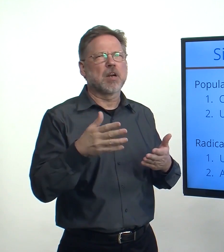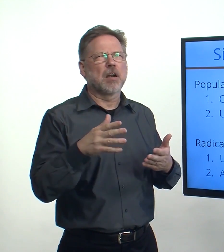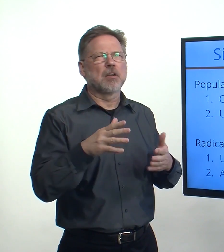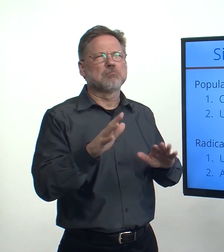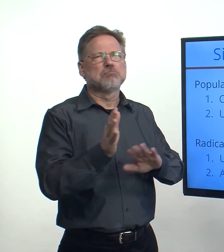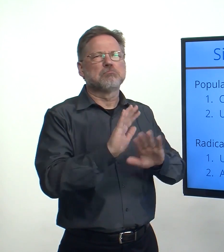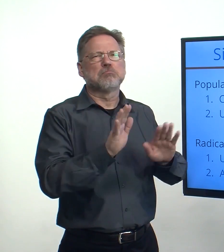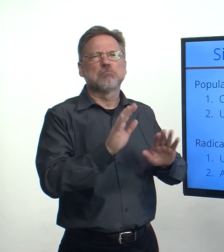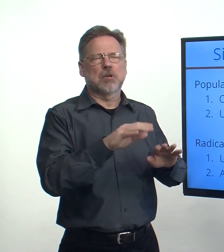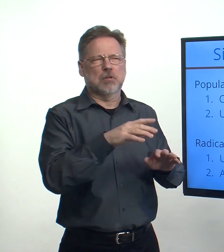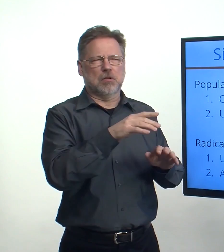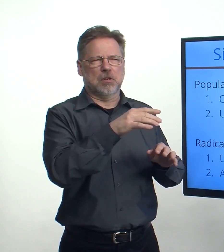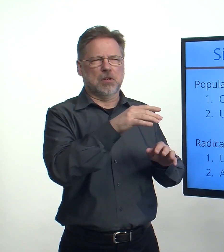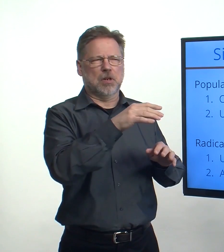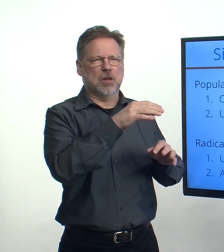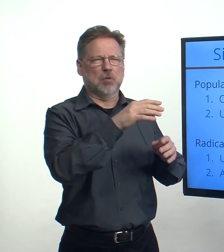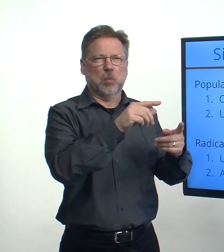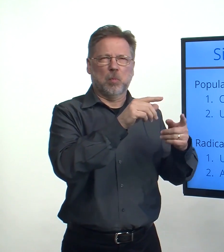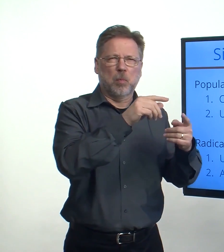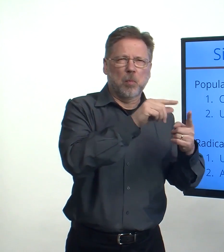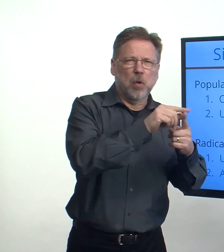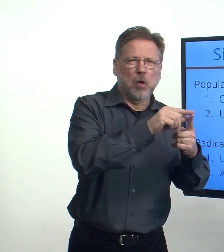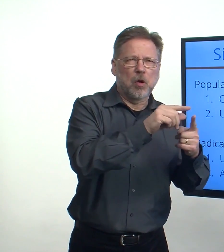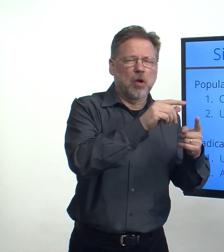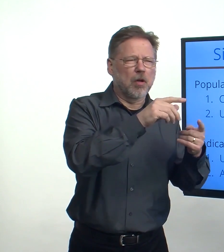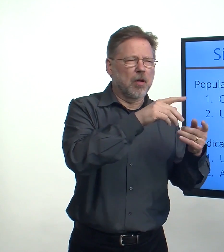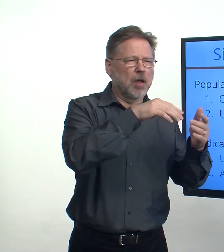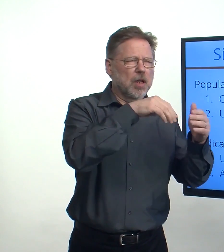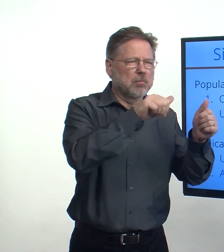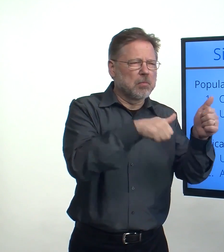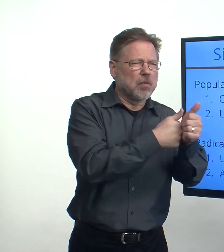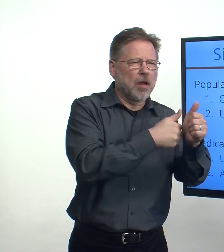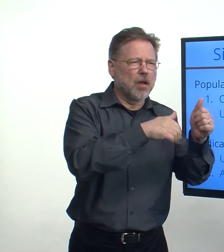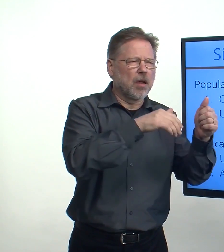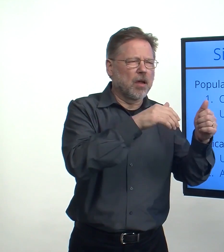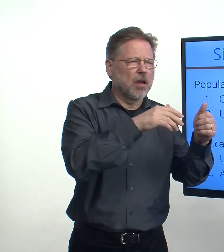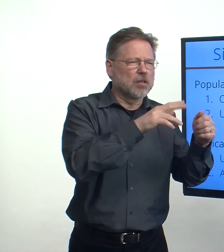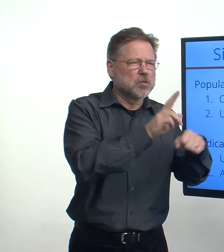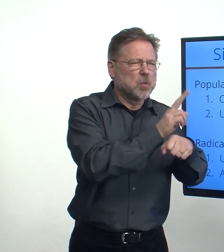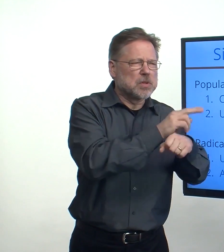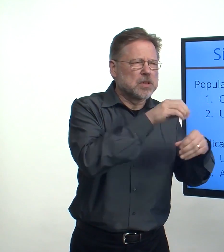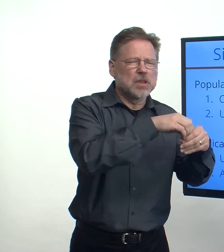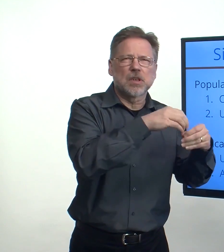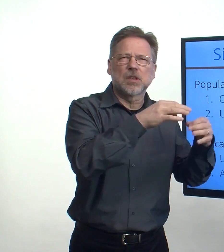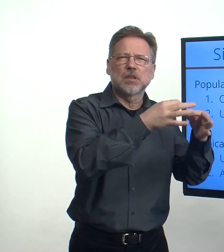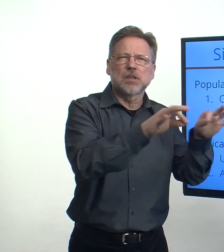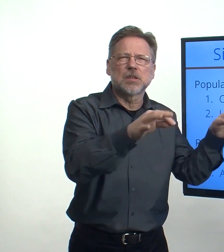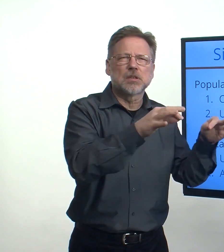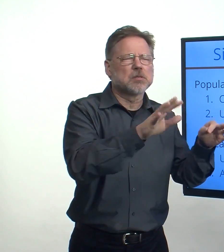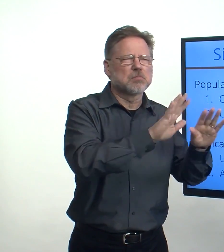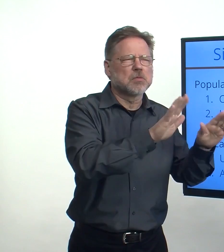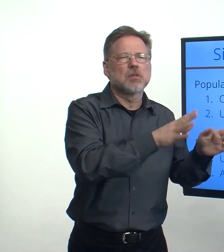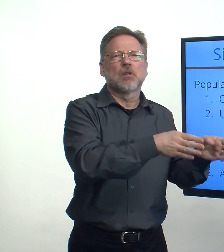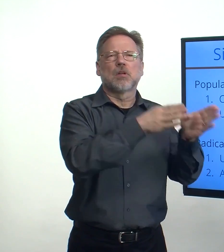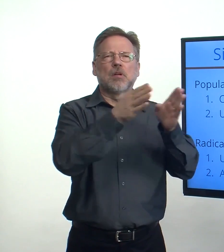advised against using either of these popular approaches. The function-based one,